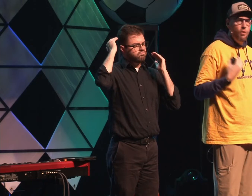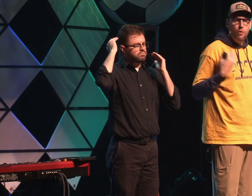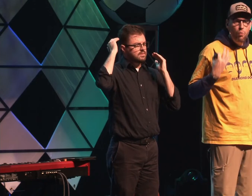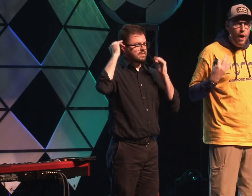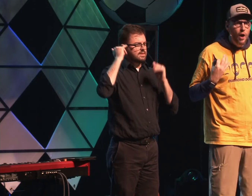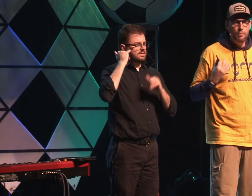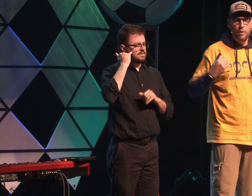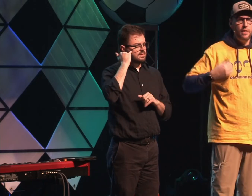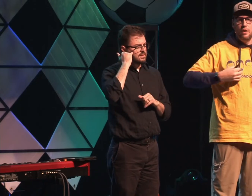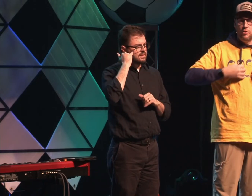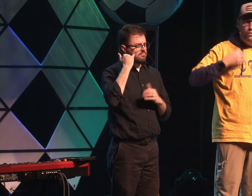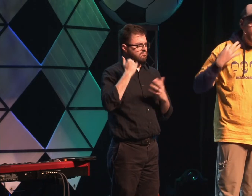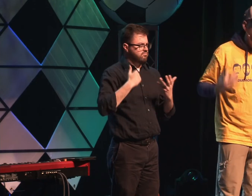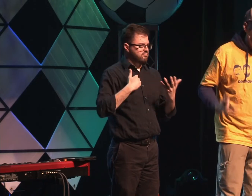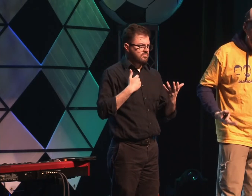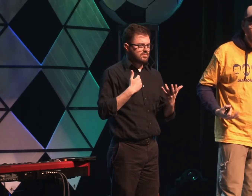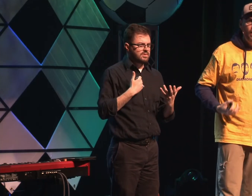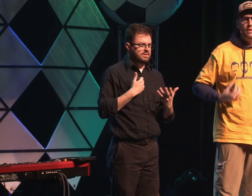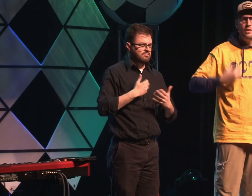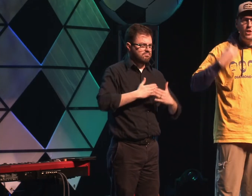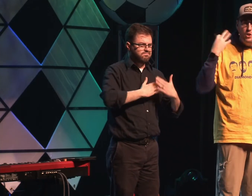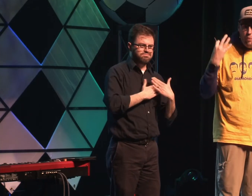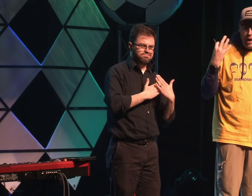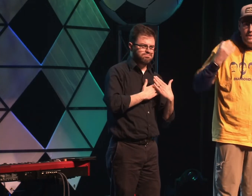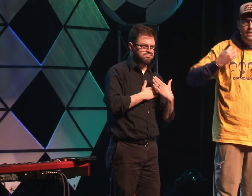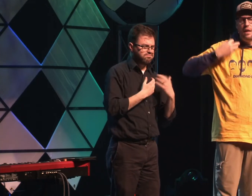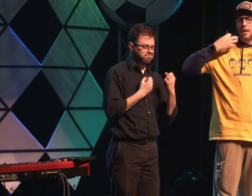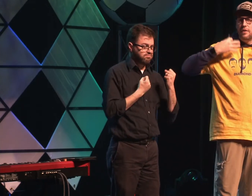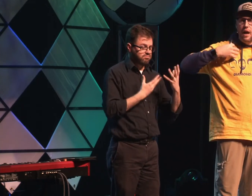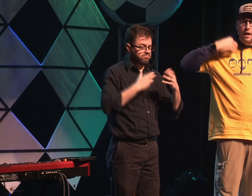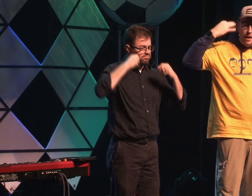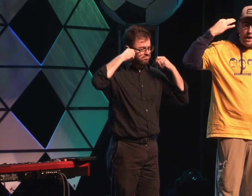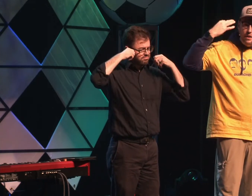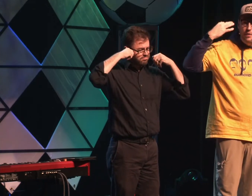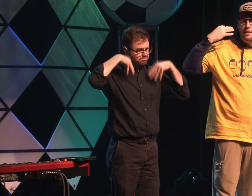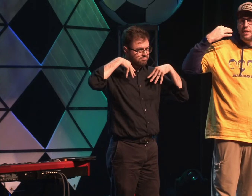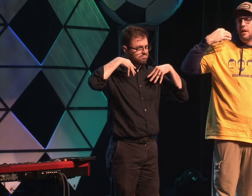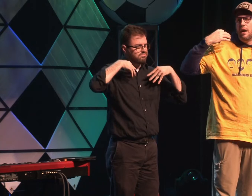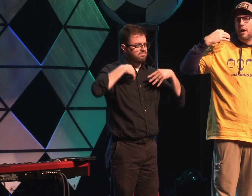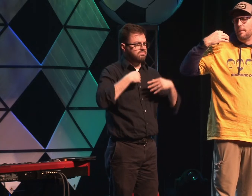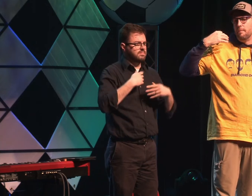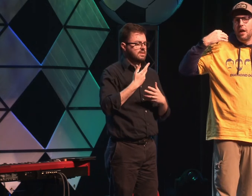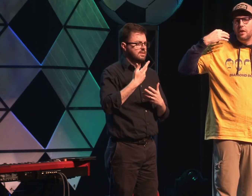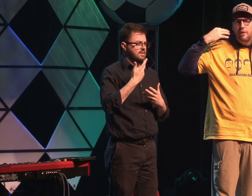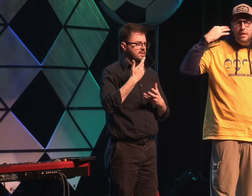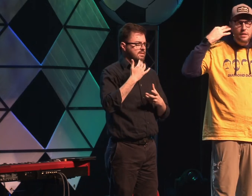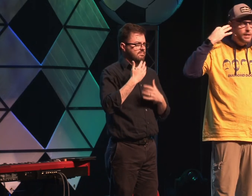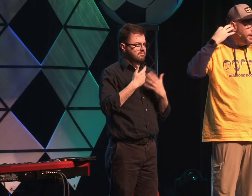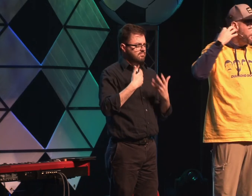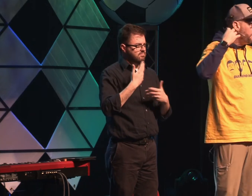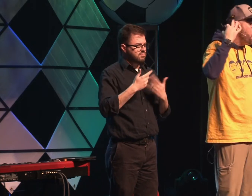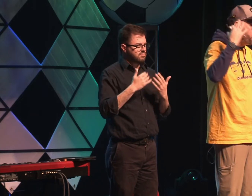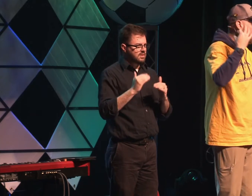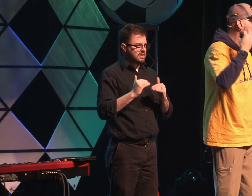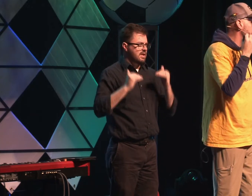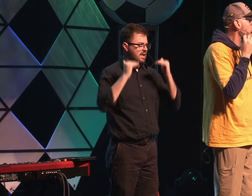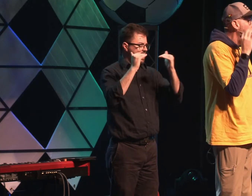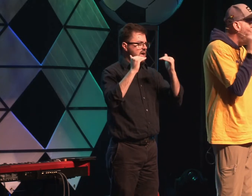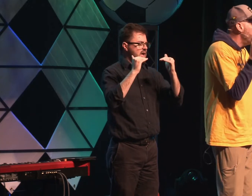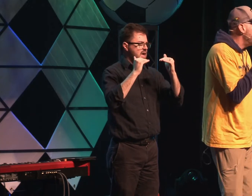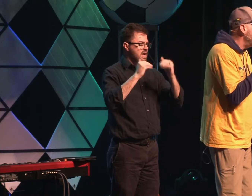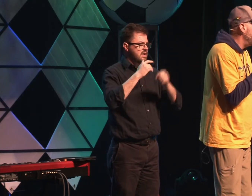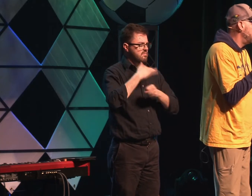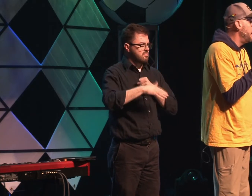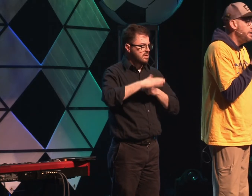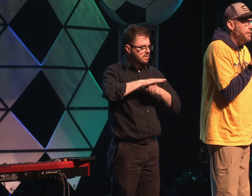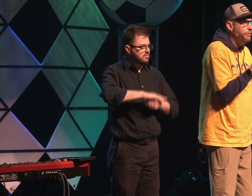we get overwhelmed with the racing heart, the sweats, the elevated blood pressure, all